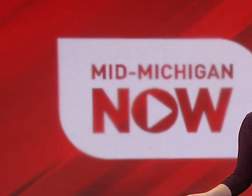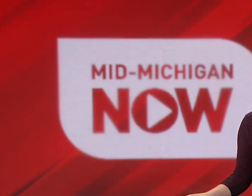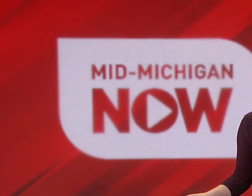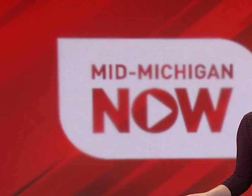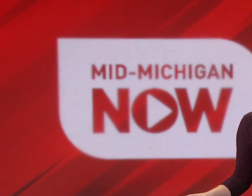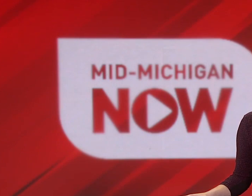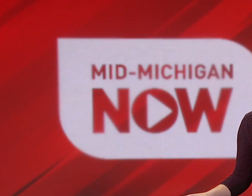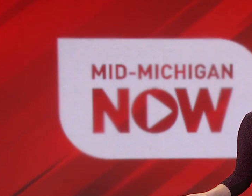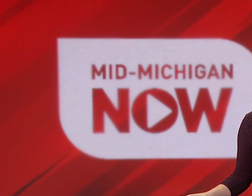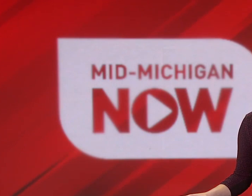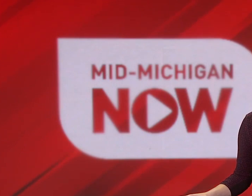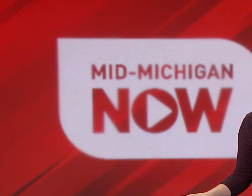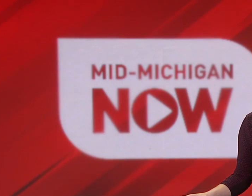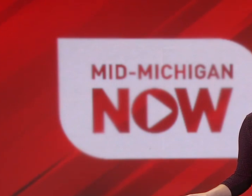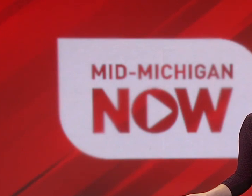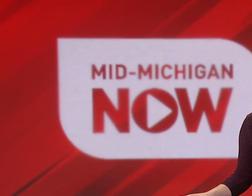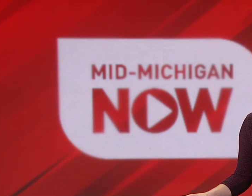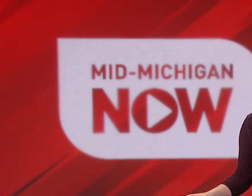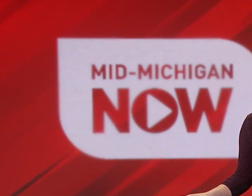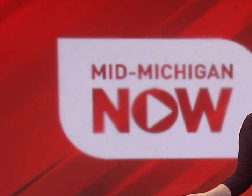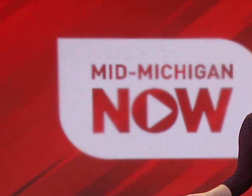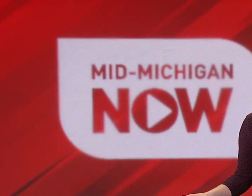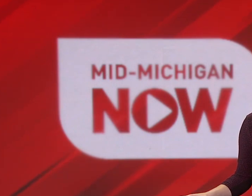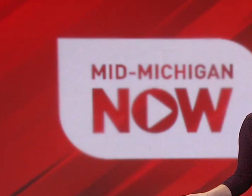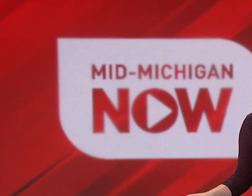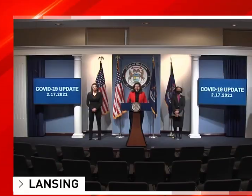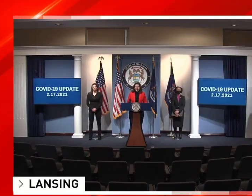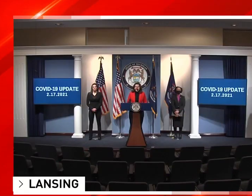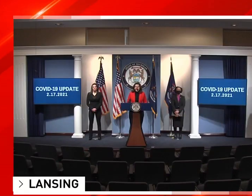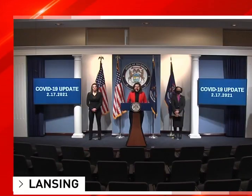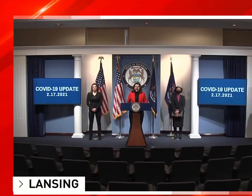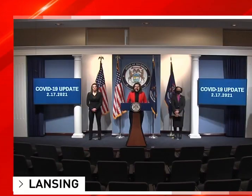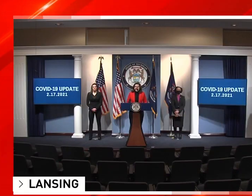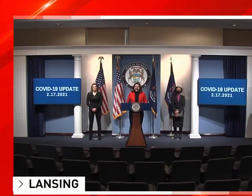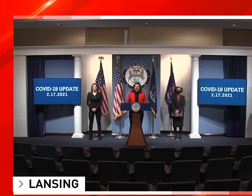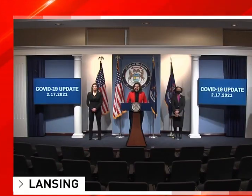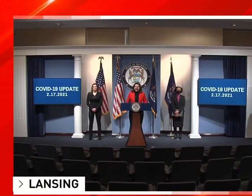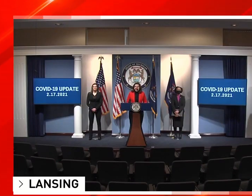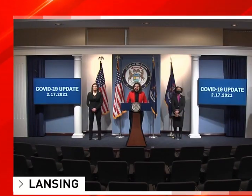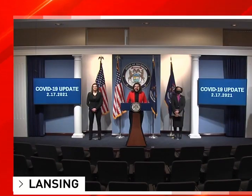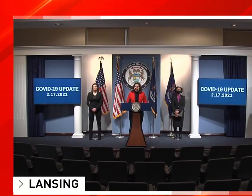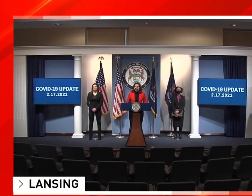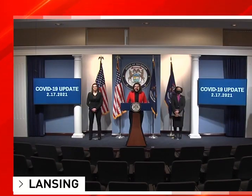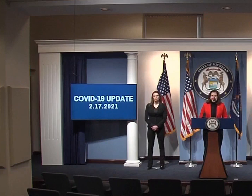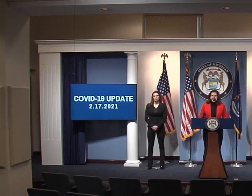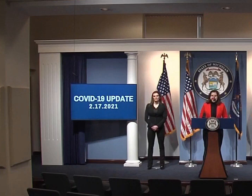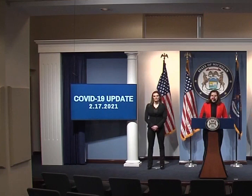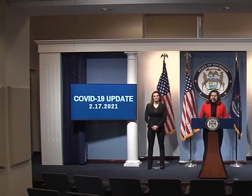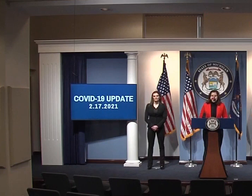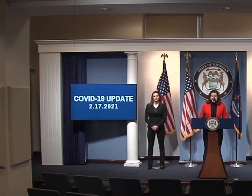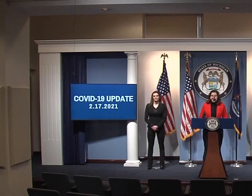another COVID-19 response briefing. Let's go live now to Lansing.